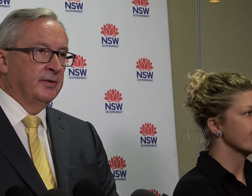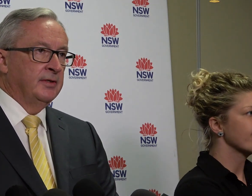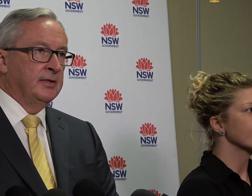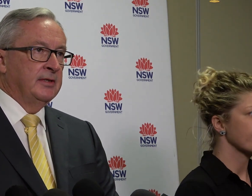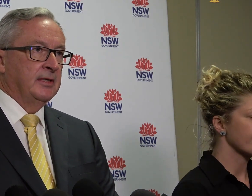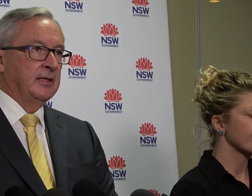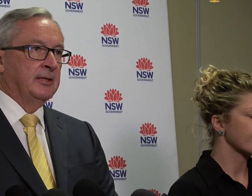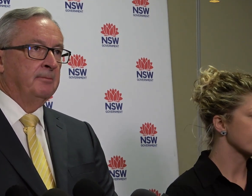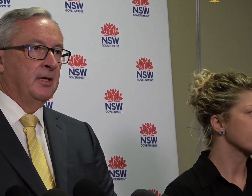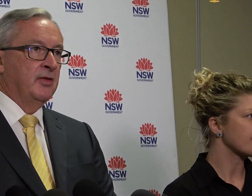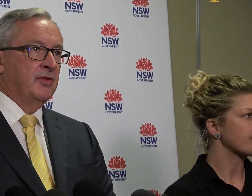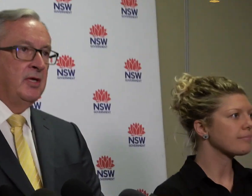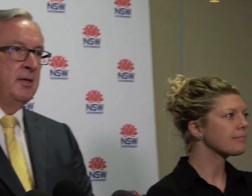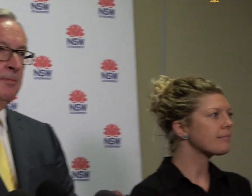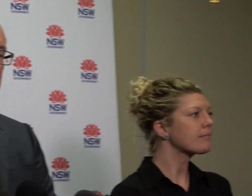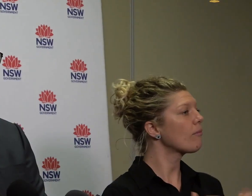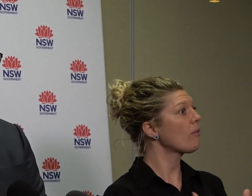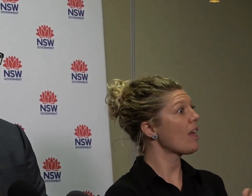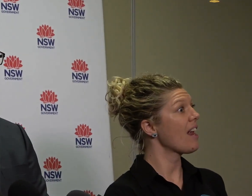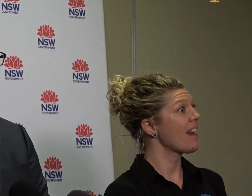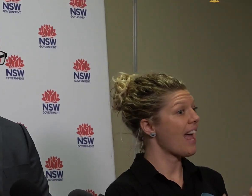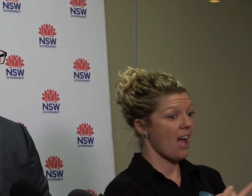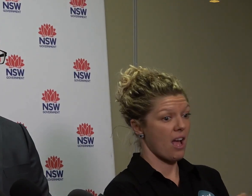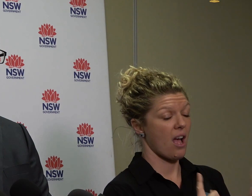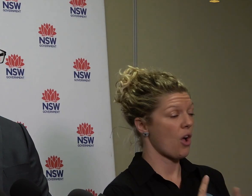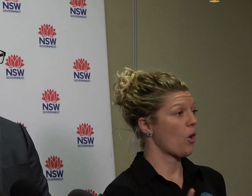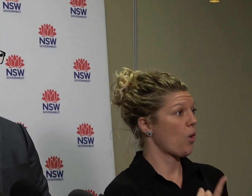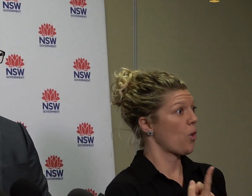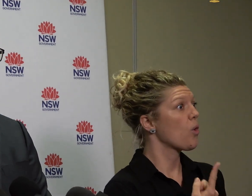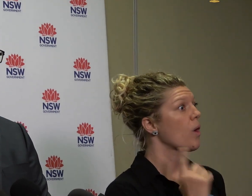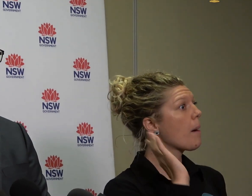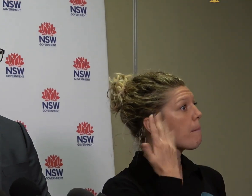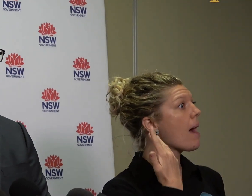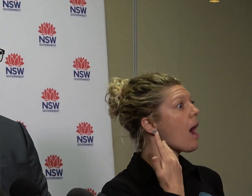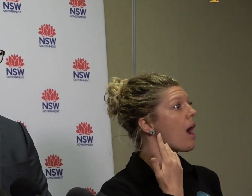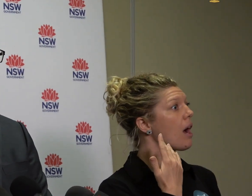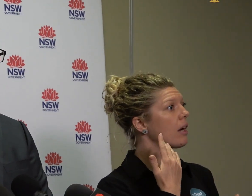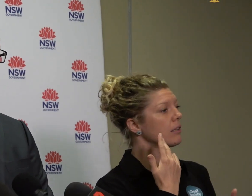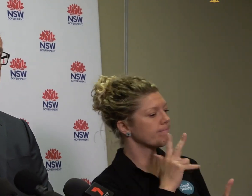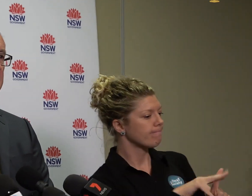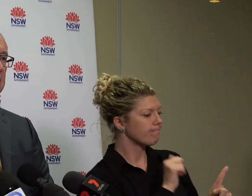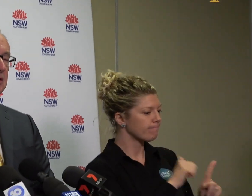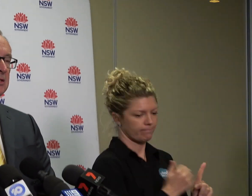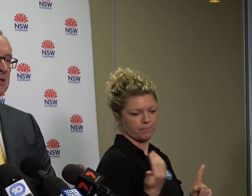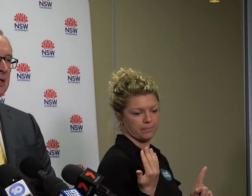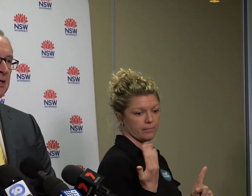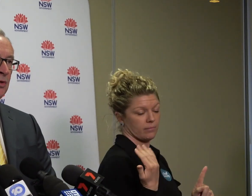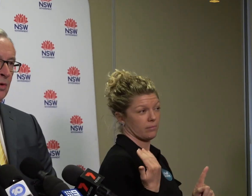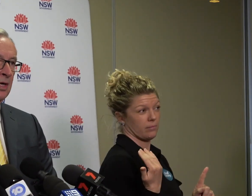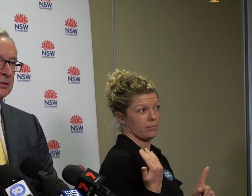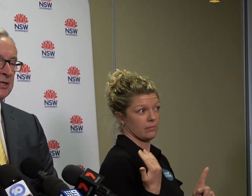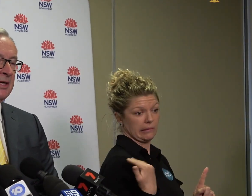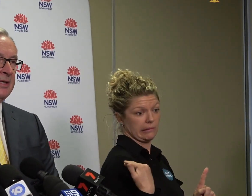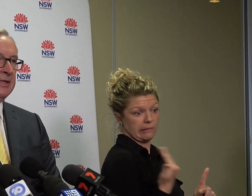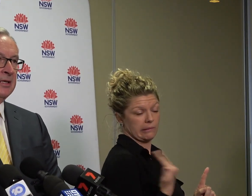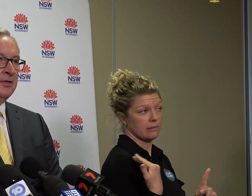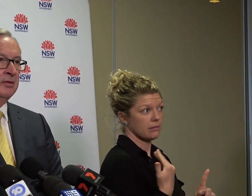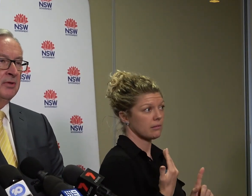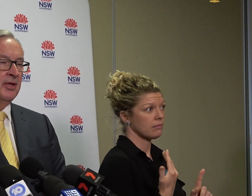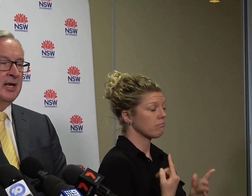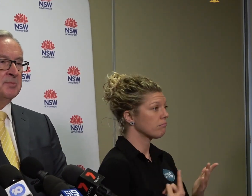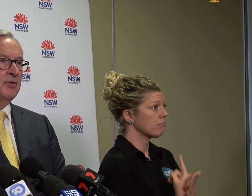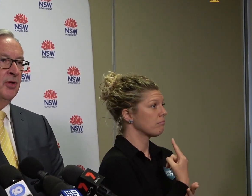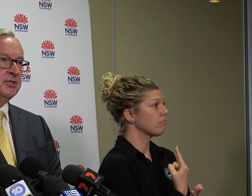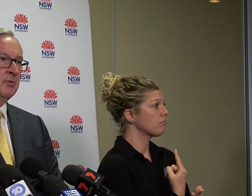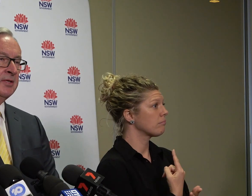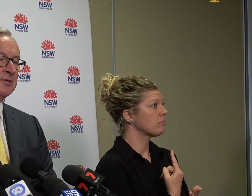that, the people who have been diagnosed in the last little while today,